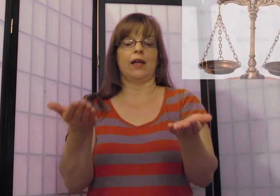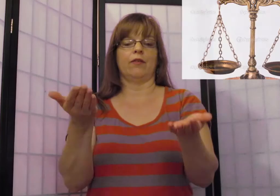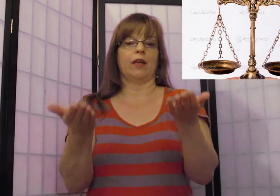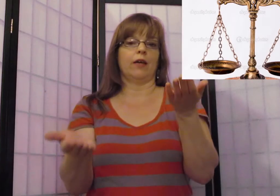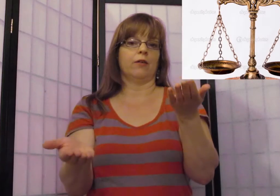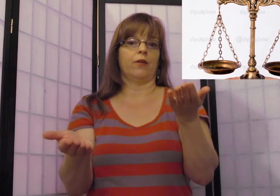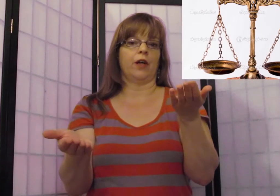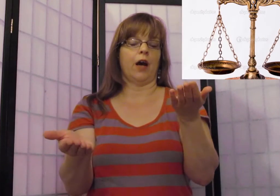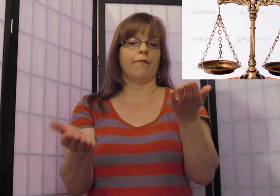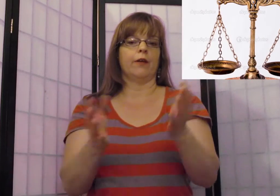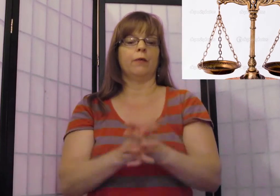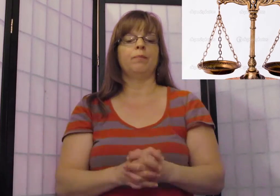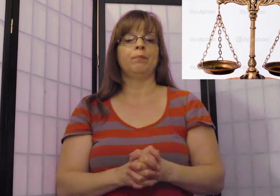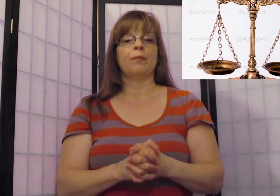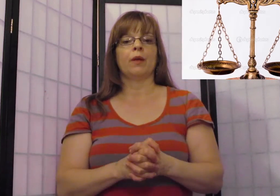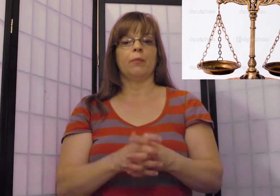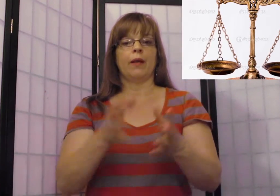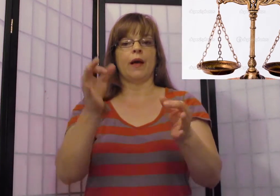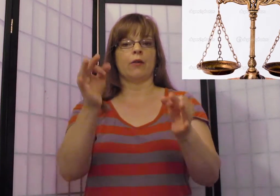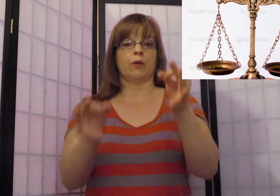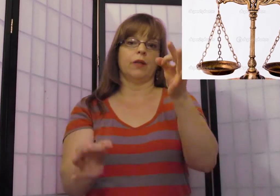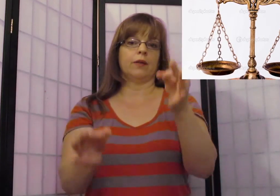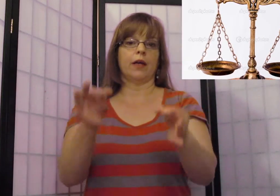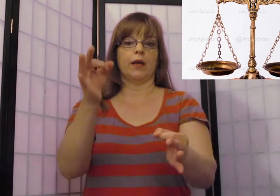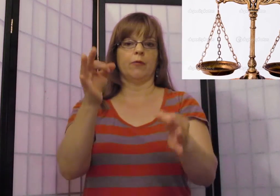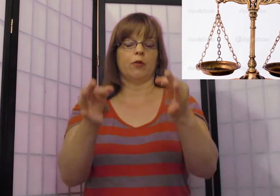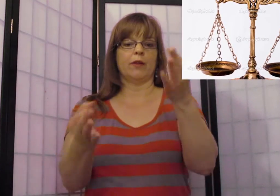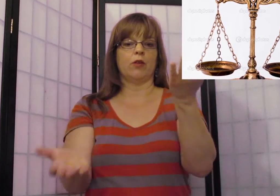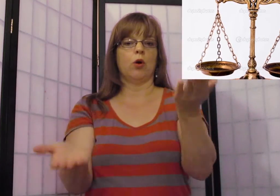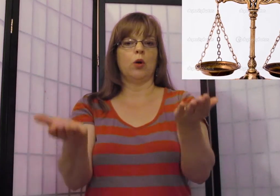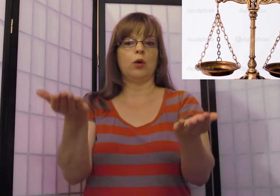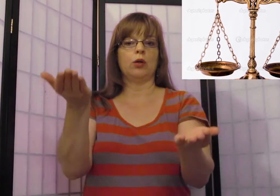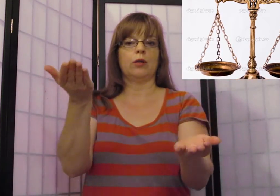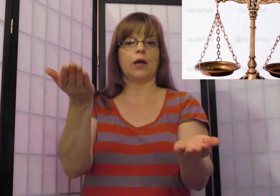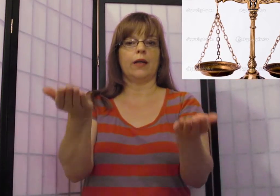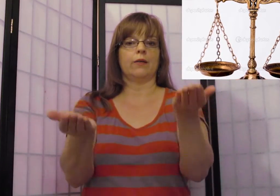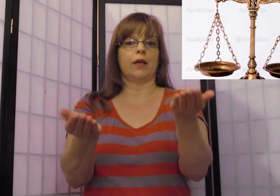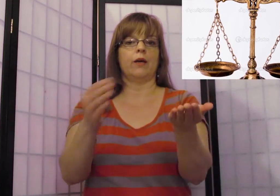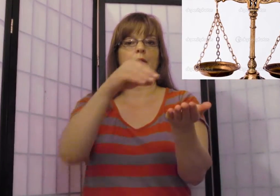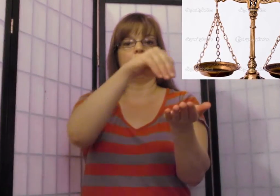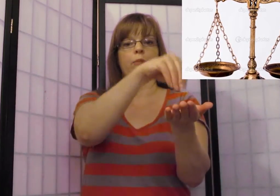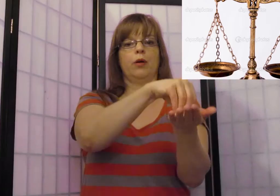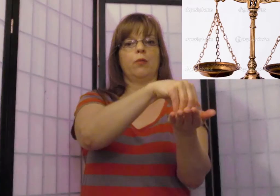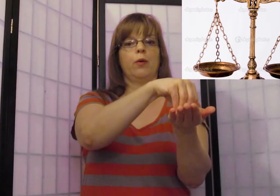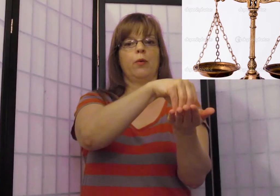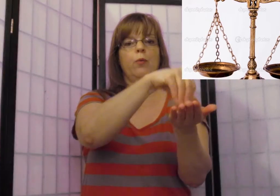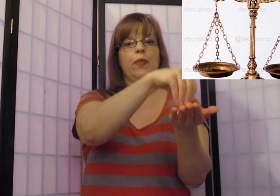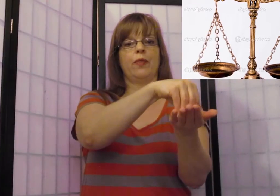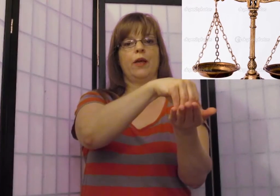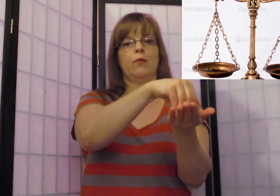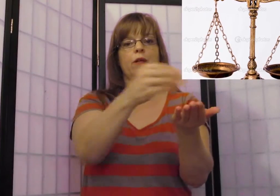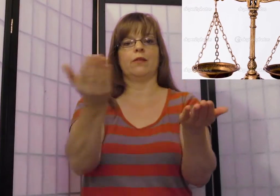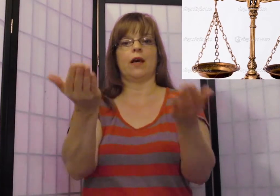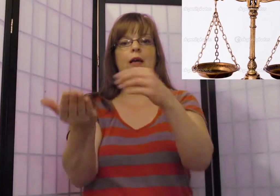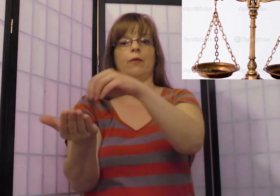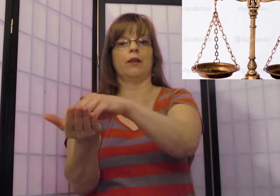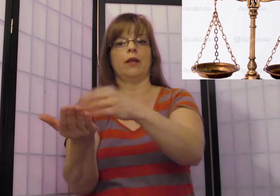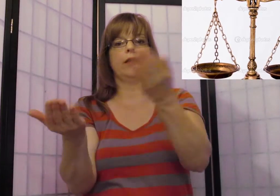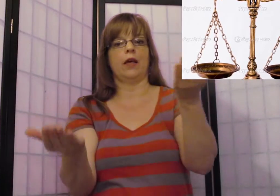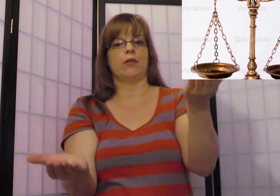of scales very often, but that's where the sign comes from. It's an old kind of scale where they put one thing in one side and one thing in the other